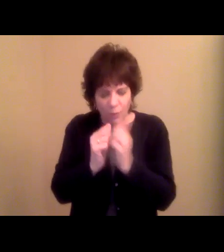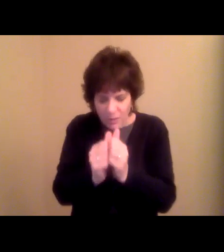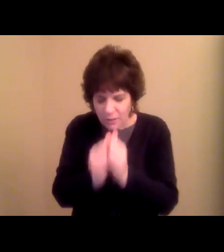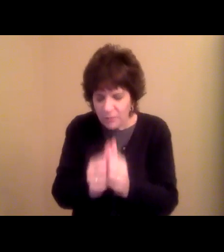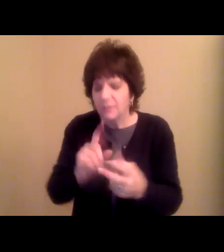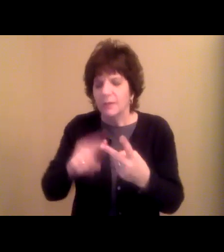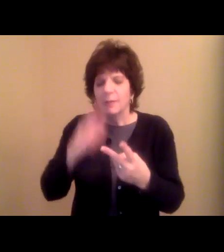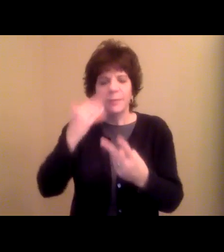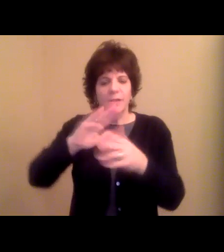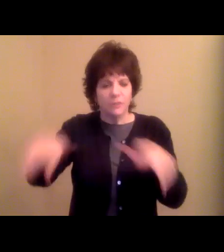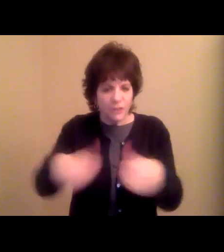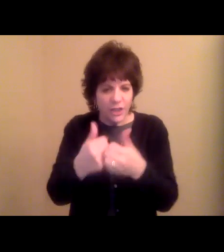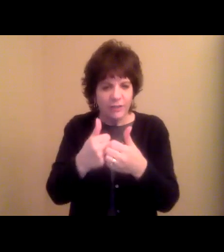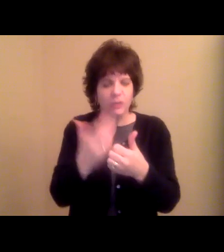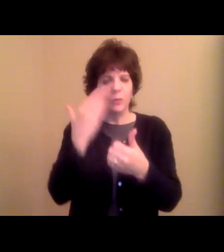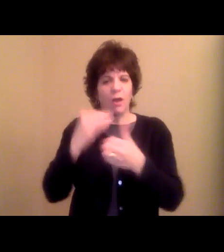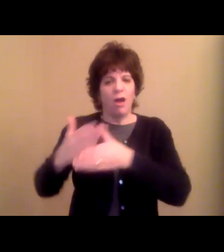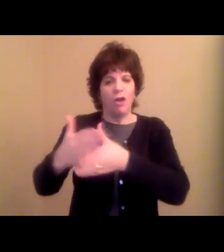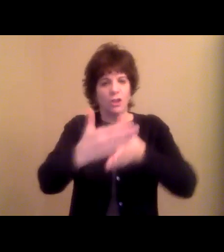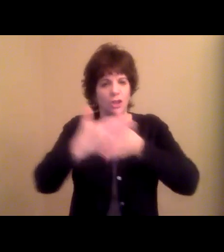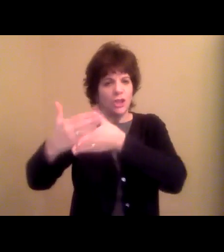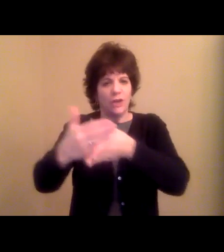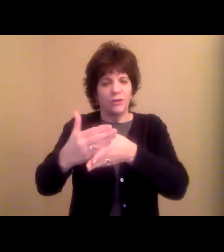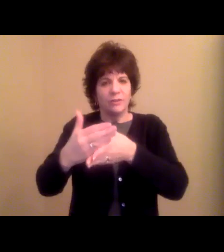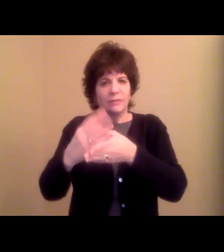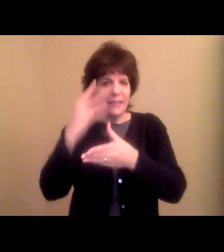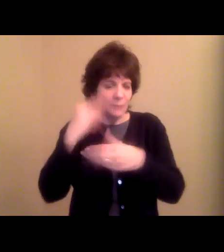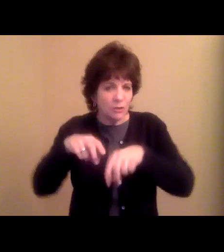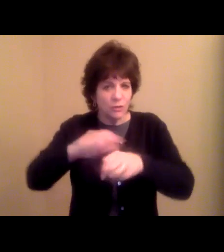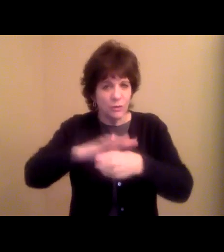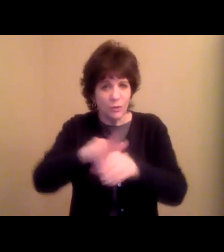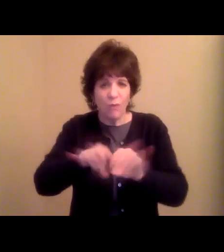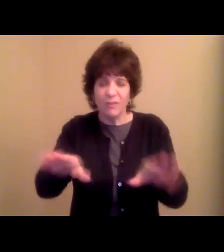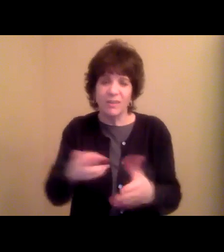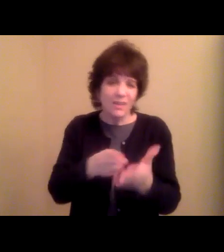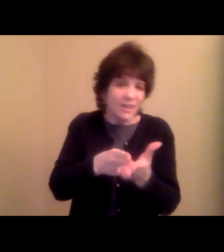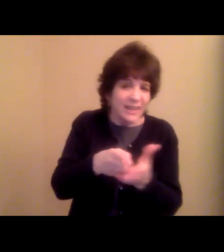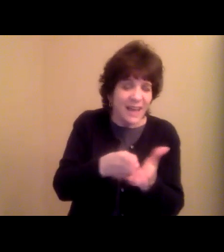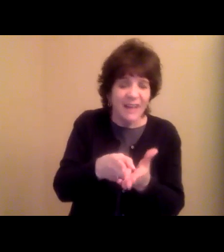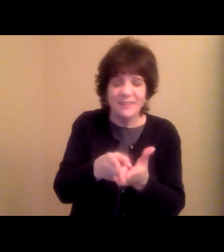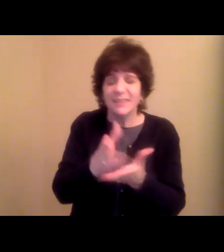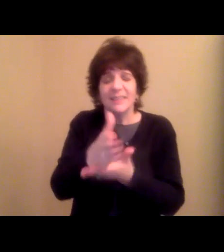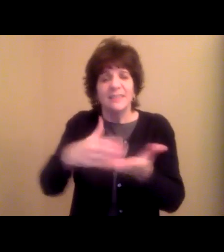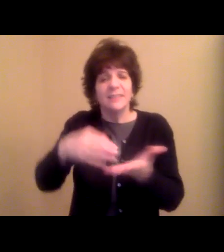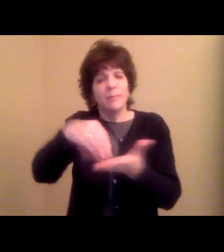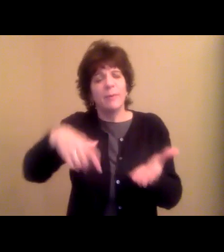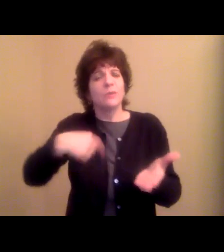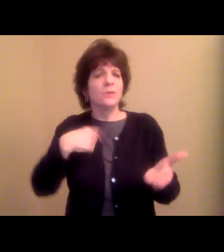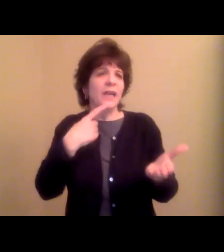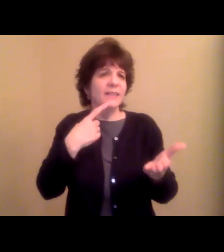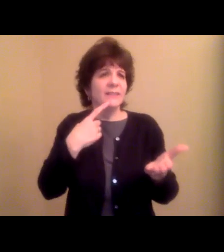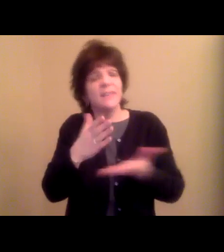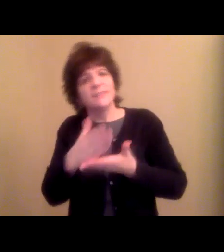the challenges we were all facing with COVID. And some of my students, I could say,